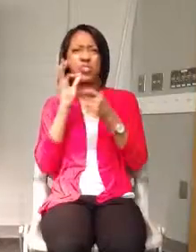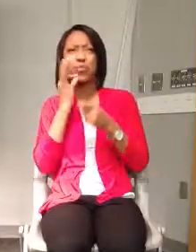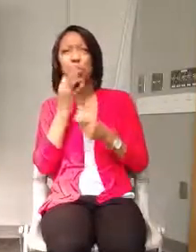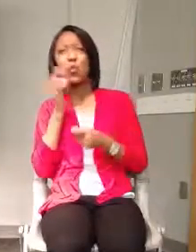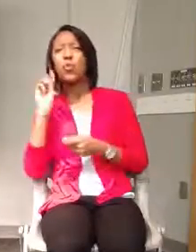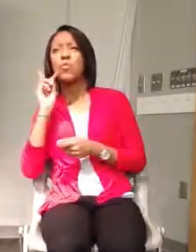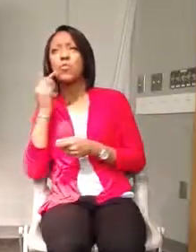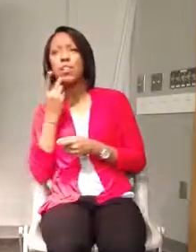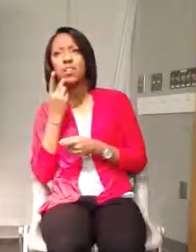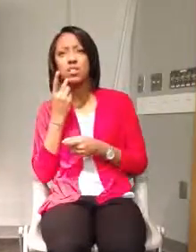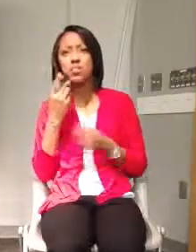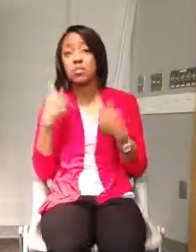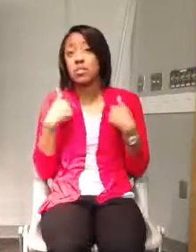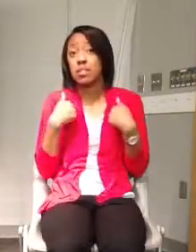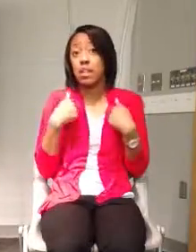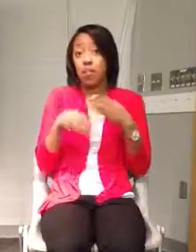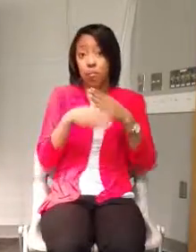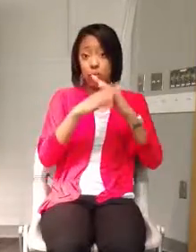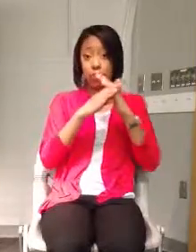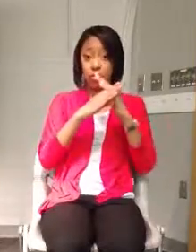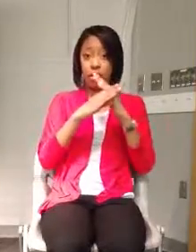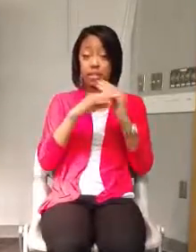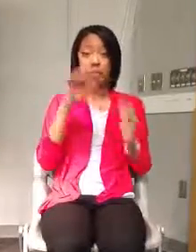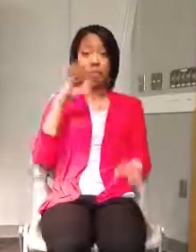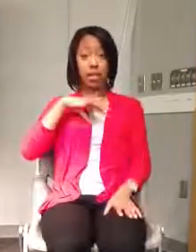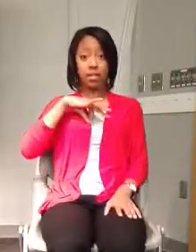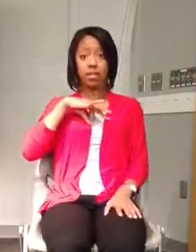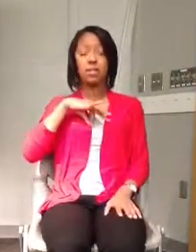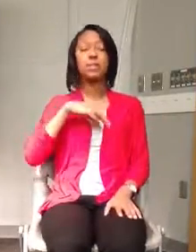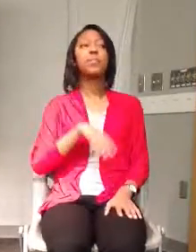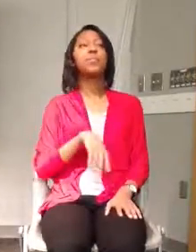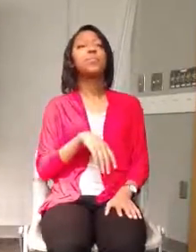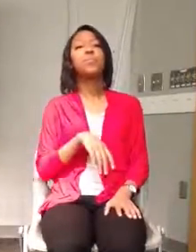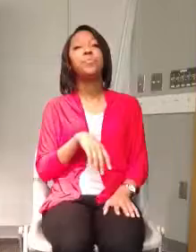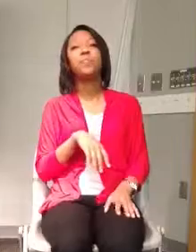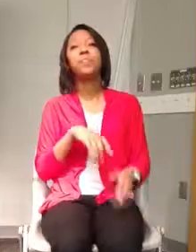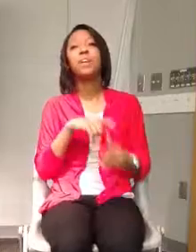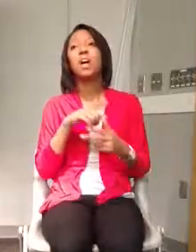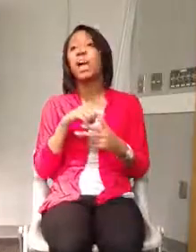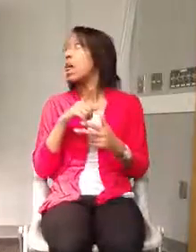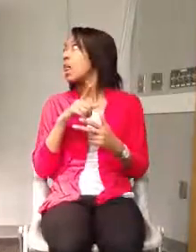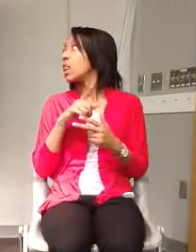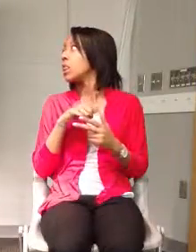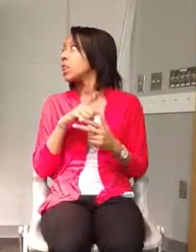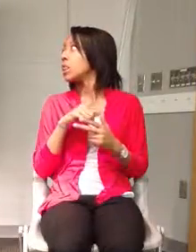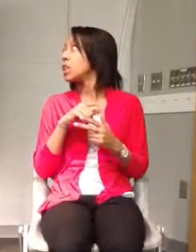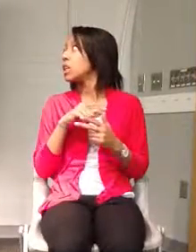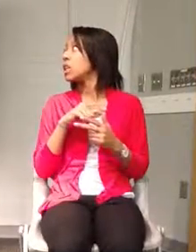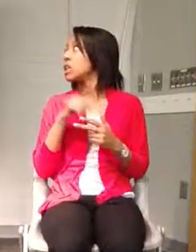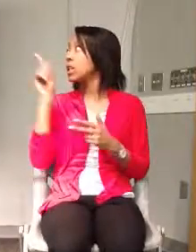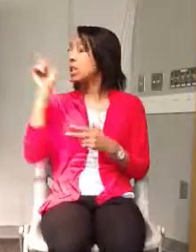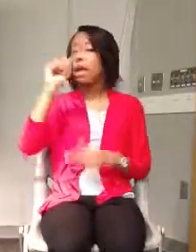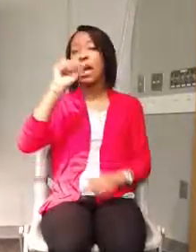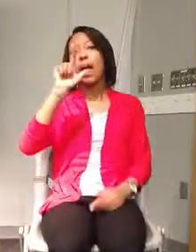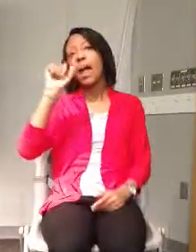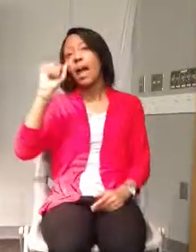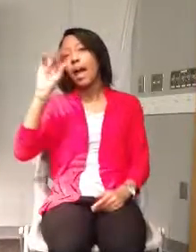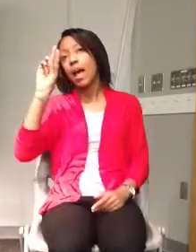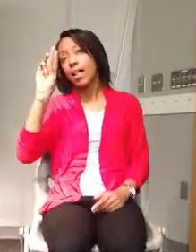different protective benefits. The allium vegetables have antioxidant activity, and those are